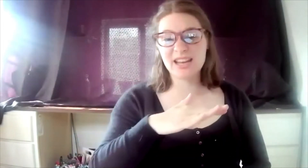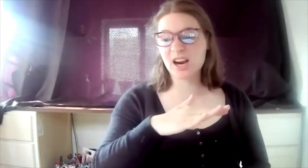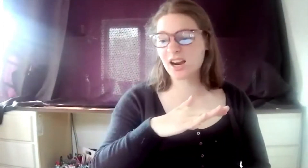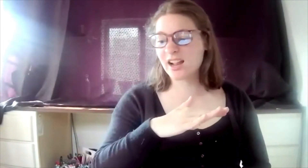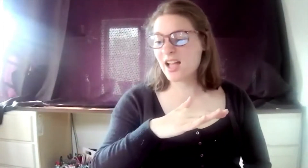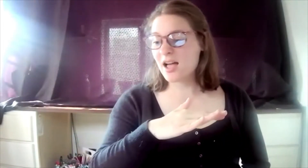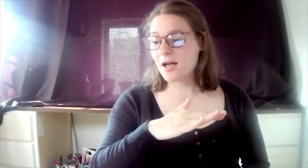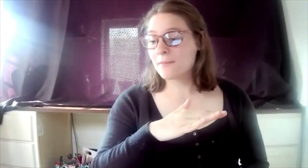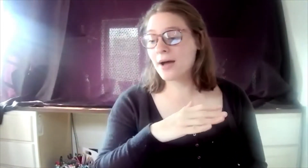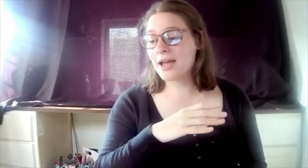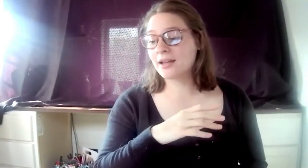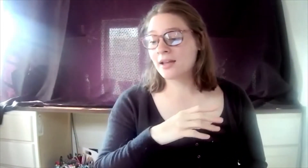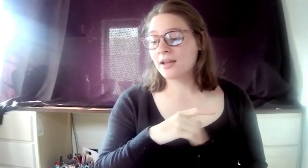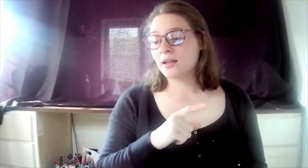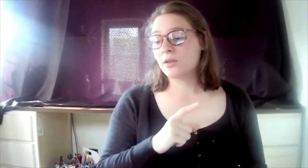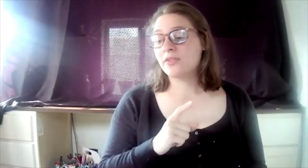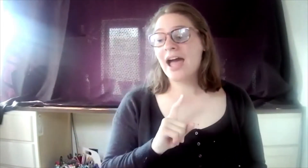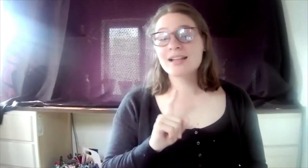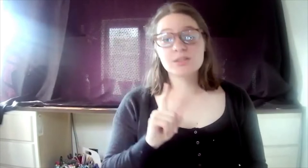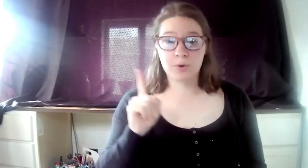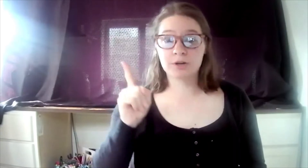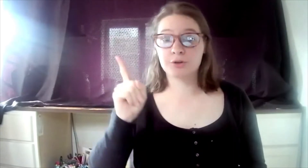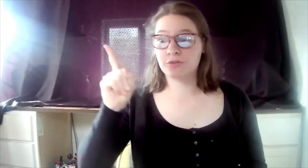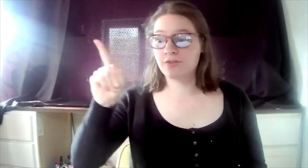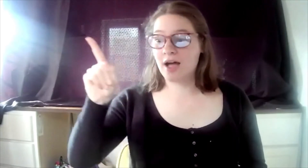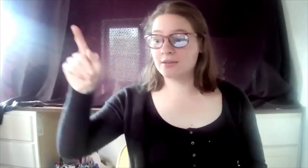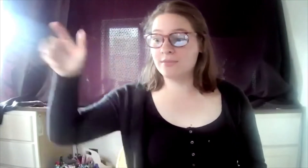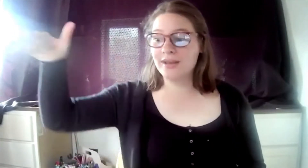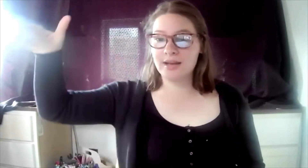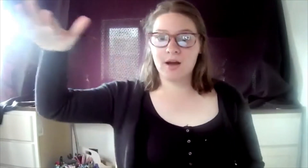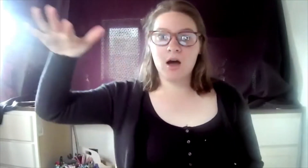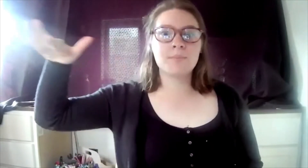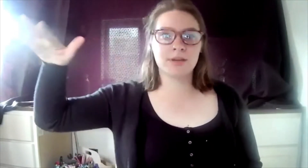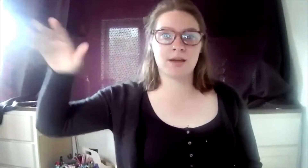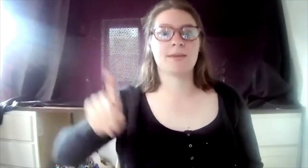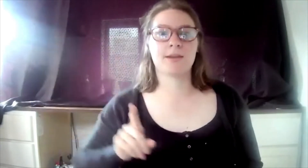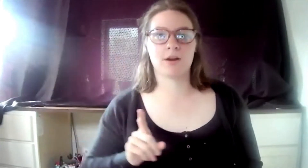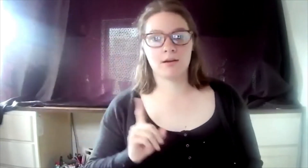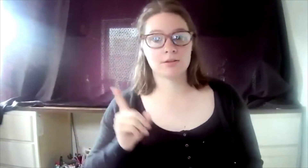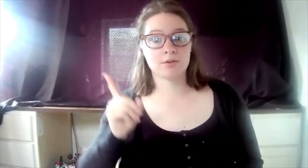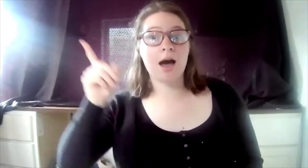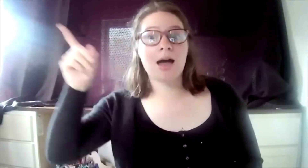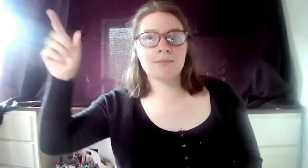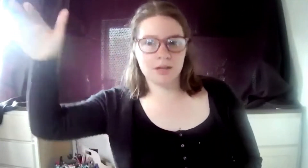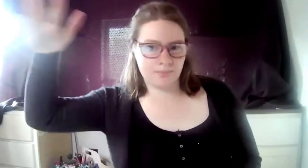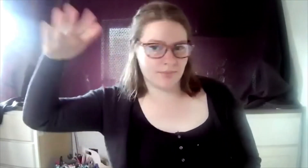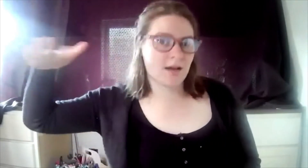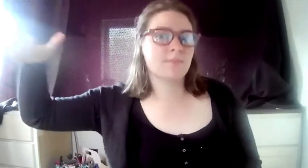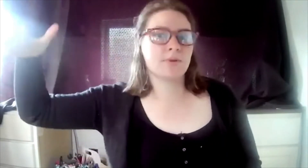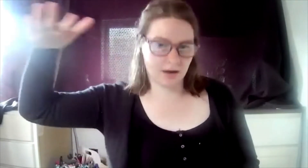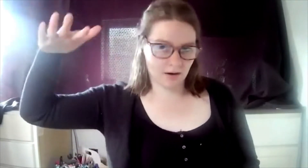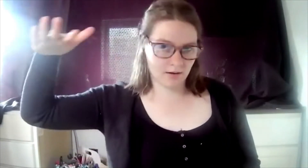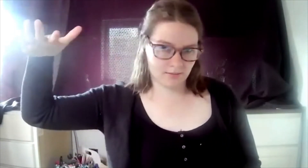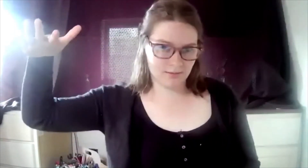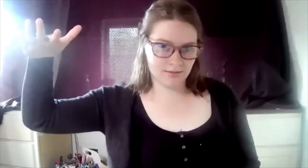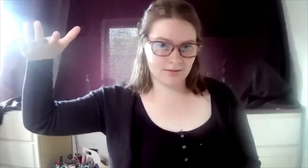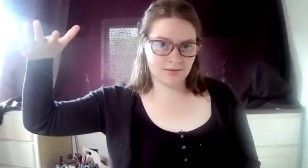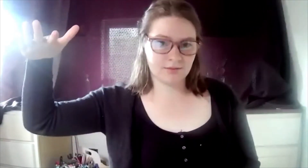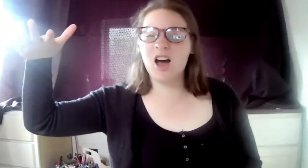here, but that's where you'll find me. I'll be up here. So I'm going to be up here,